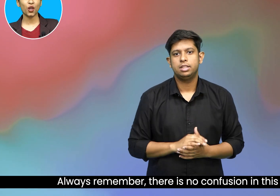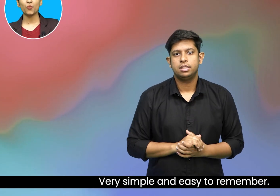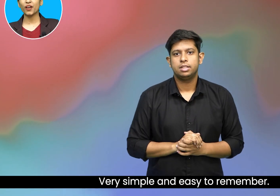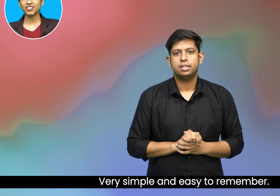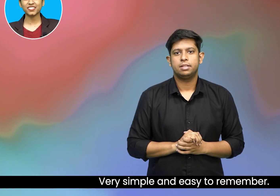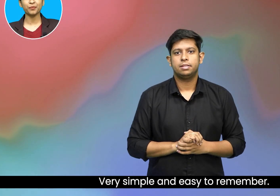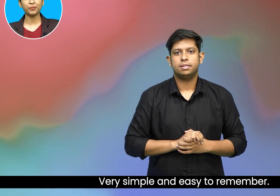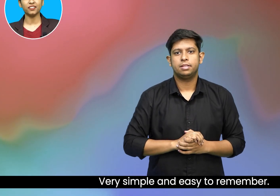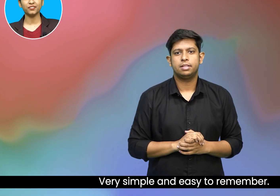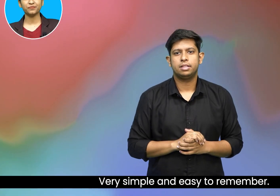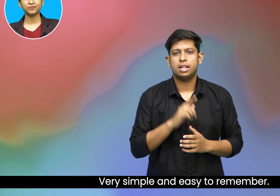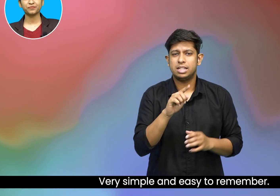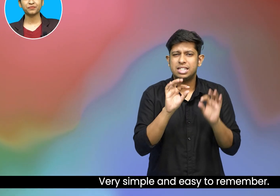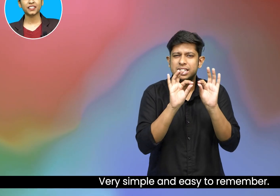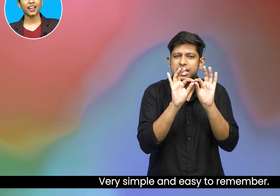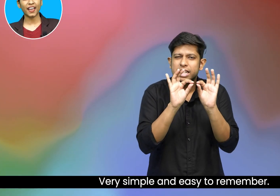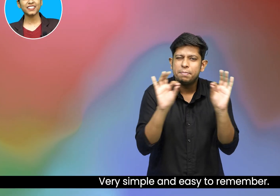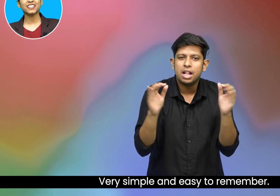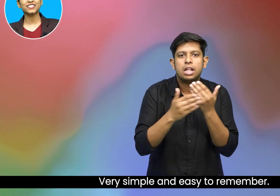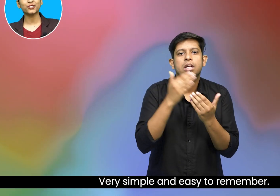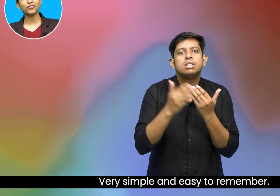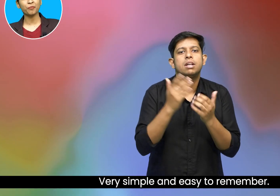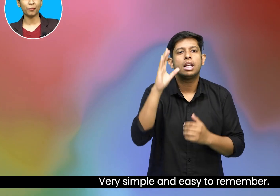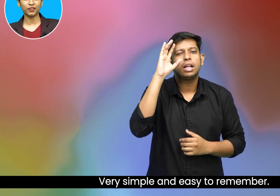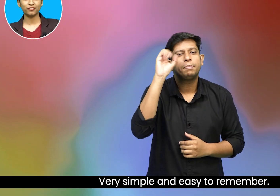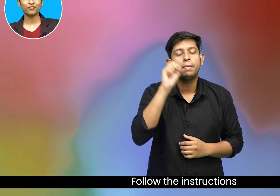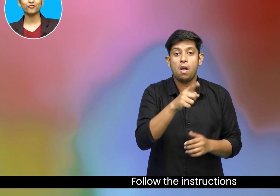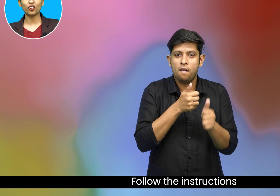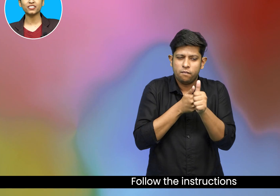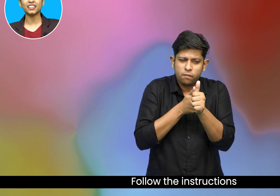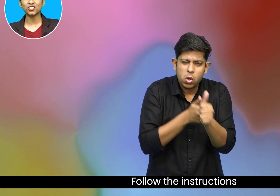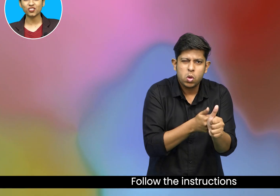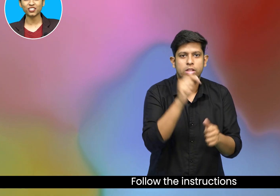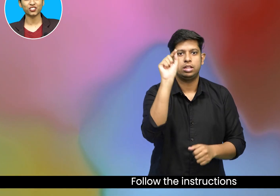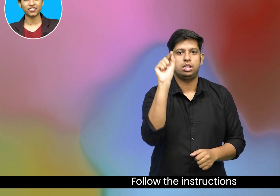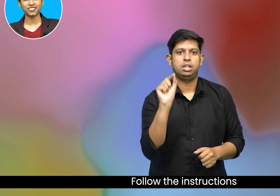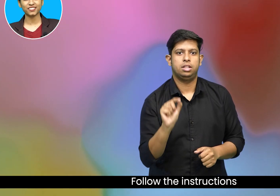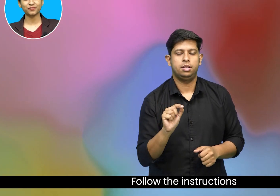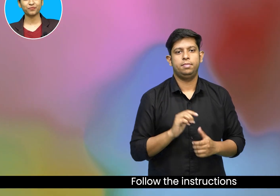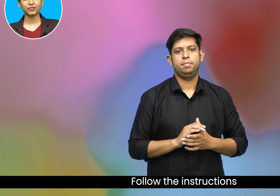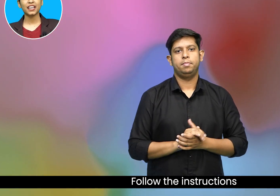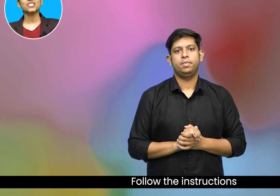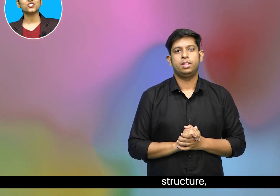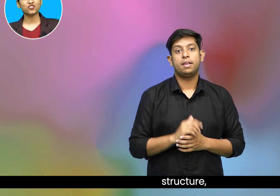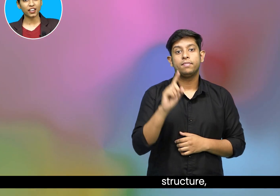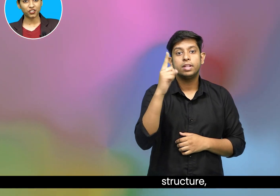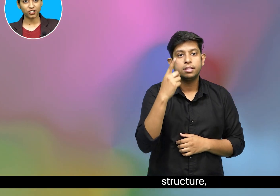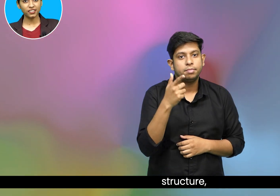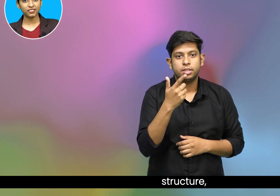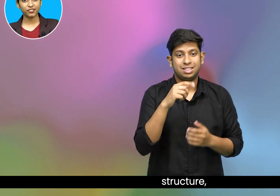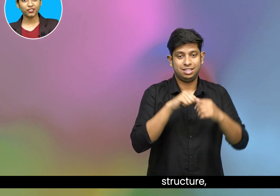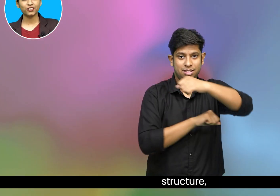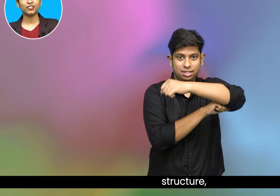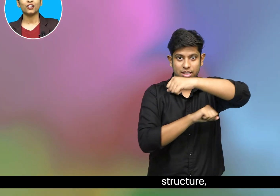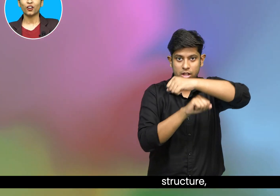lesson. Very simple and easy to remember. Follow the instructions.